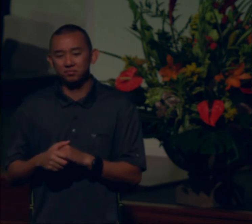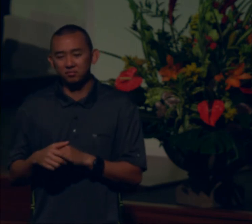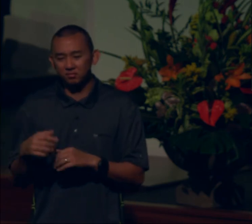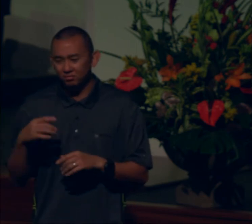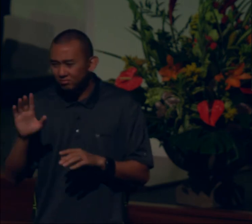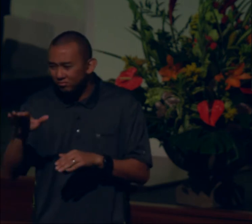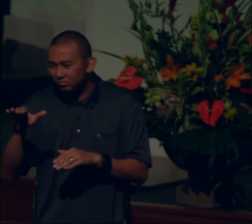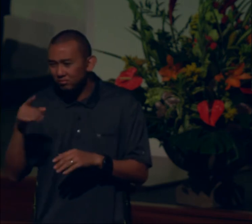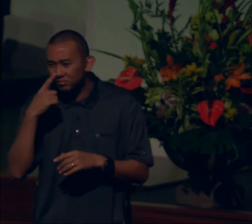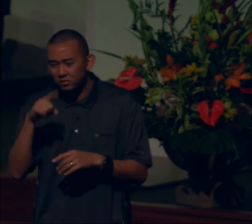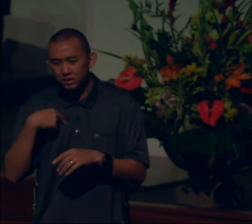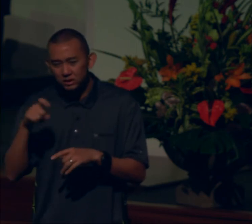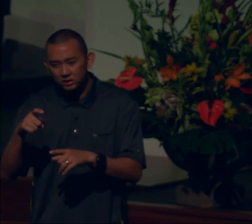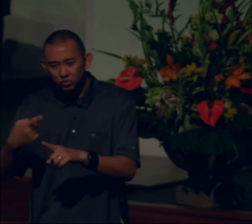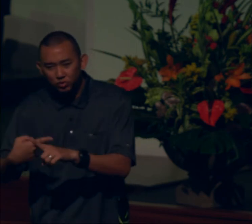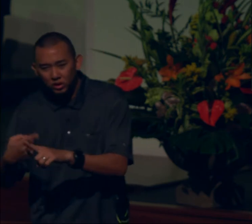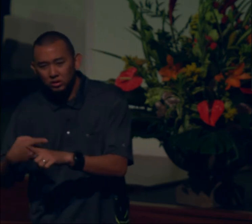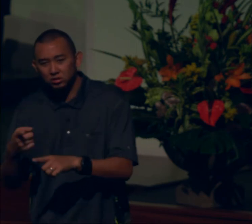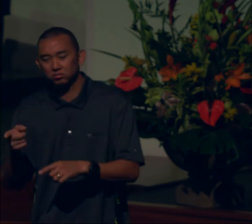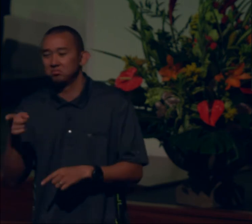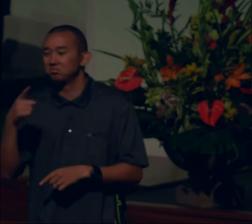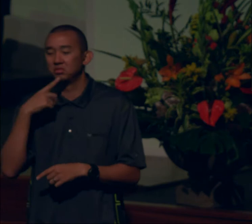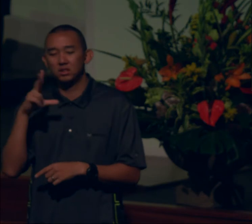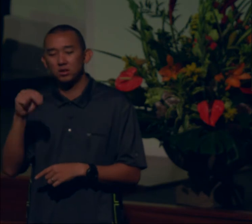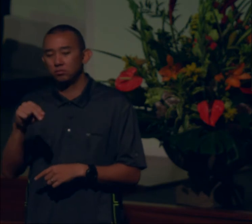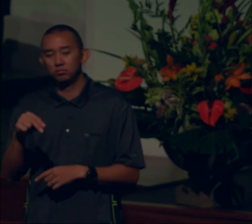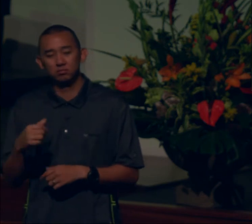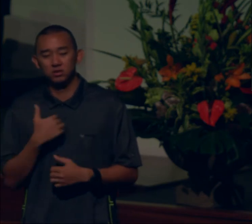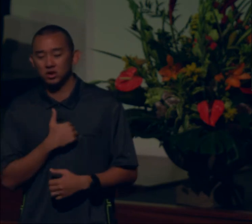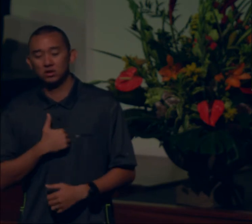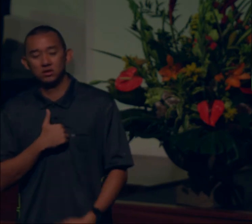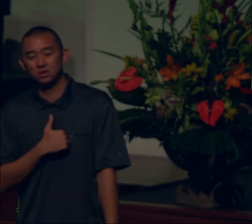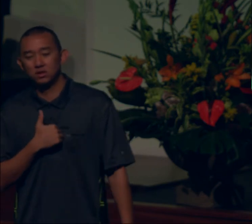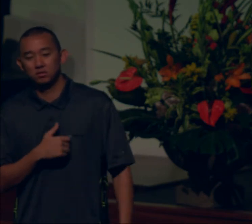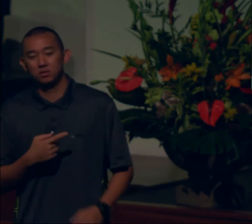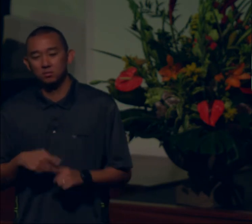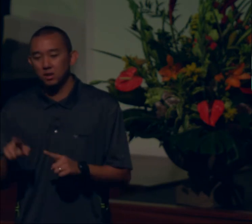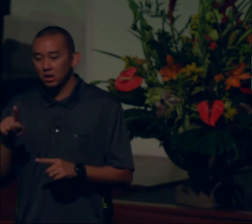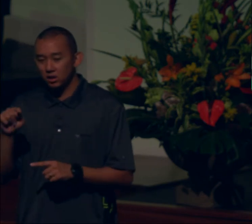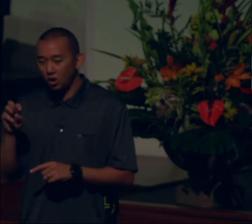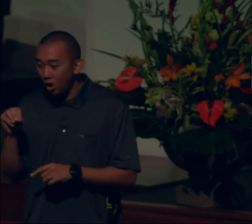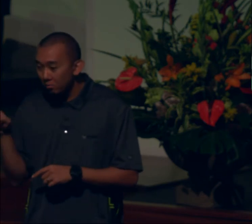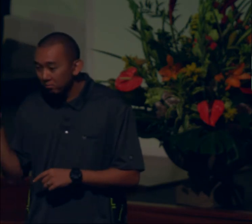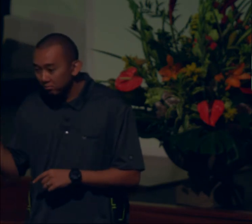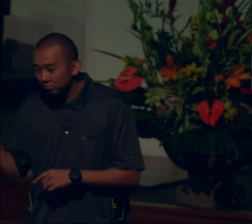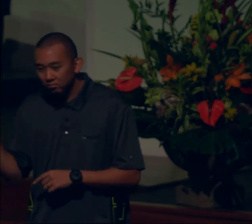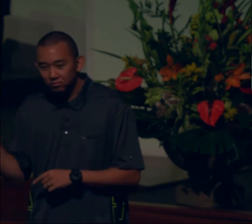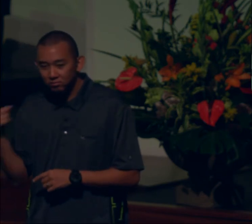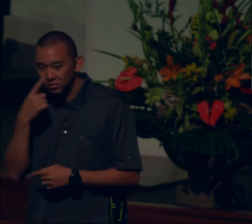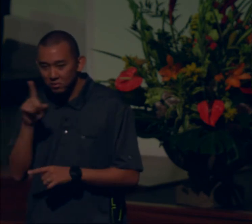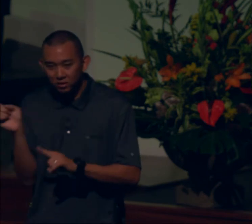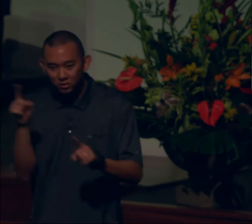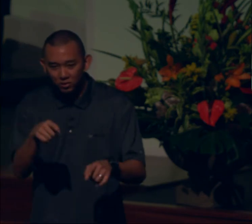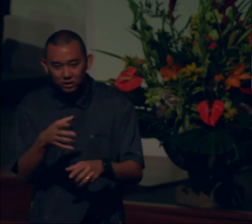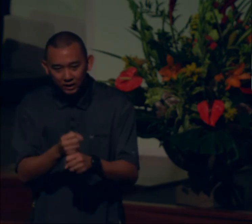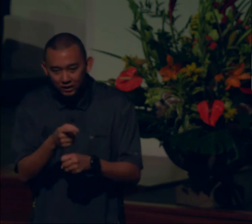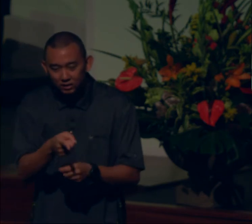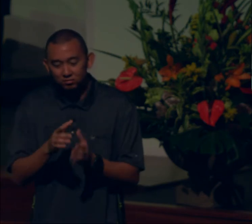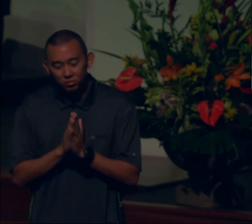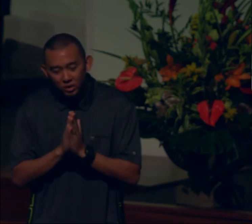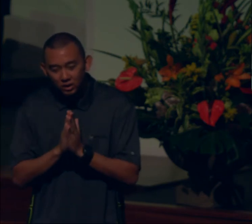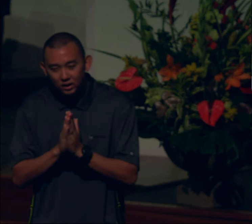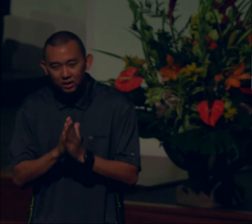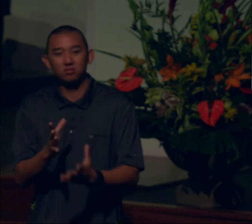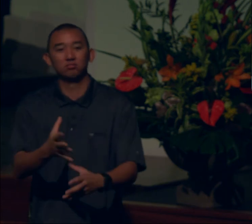it? And they said, sorry, no, sorry. I said, Tom, go get that lot. He went, prayed about it, he got the Pakai